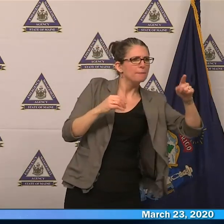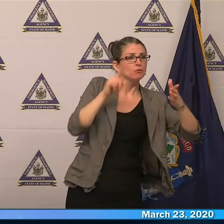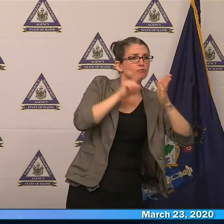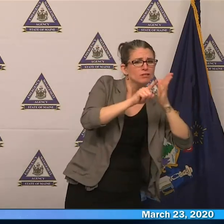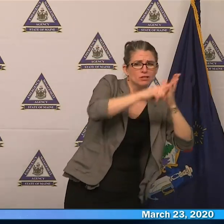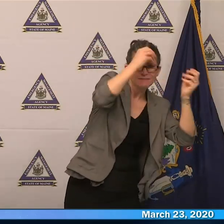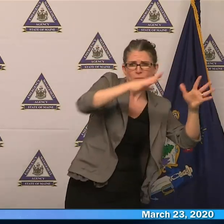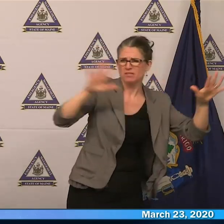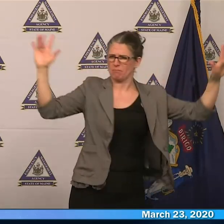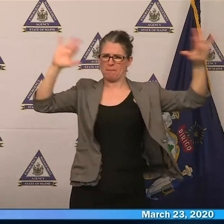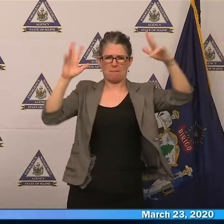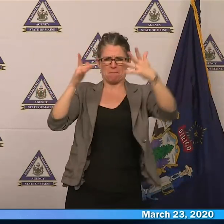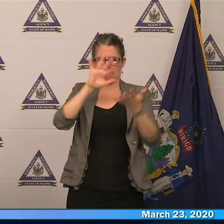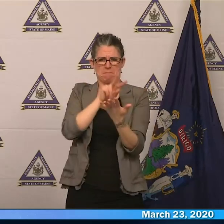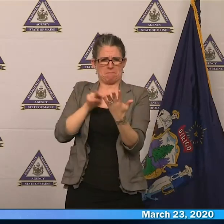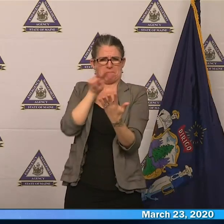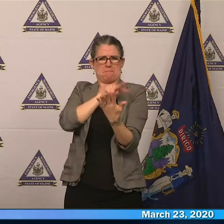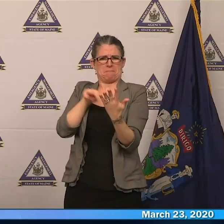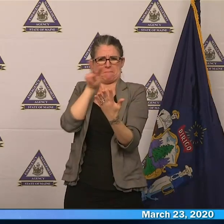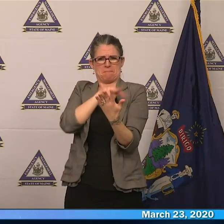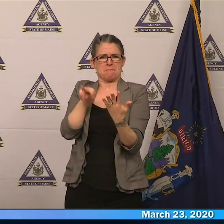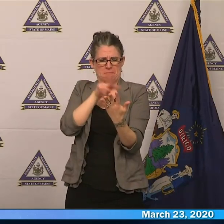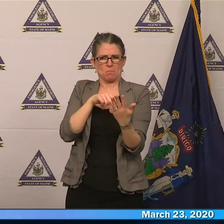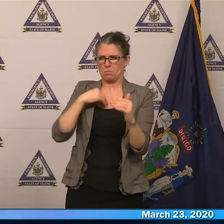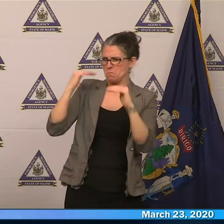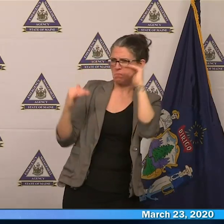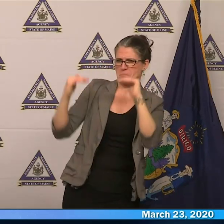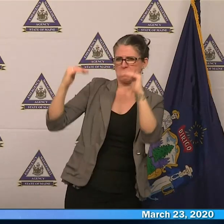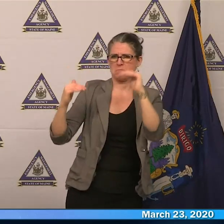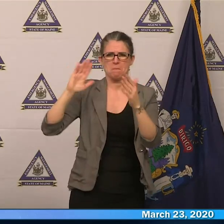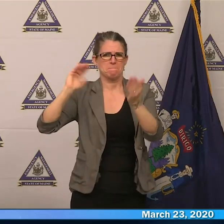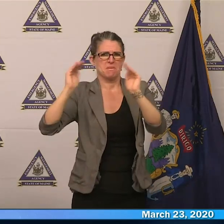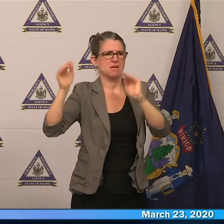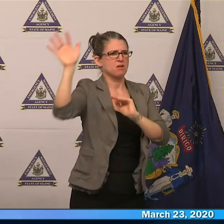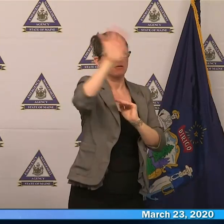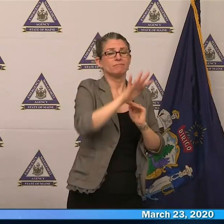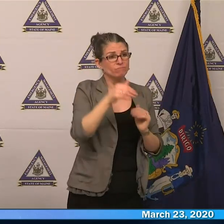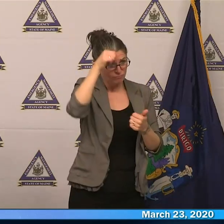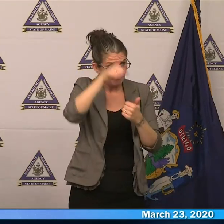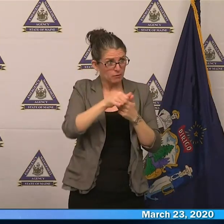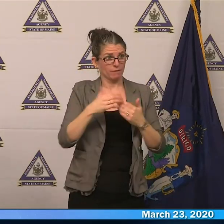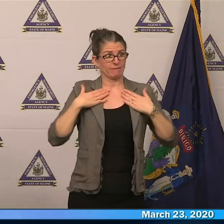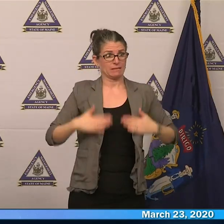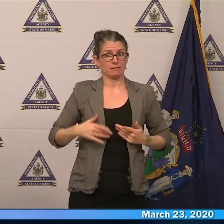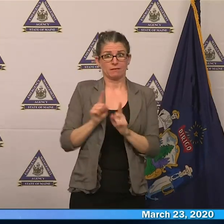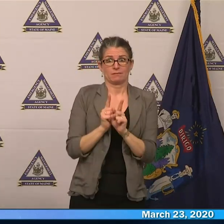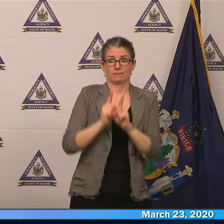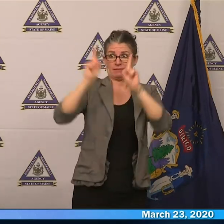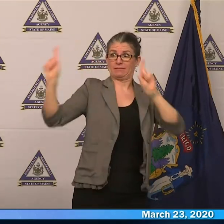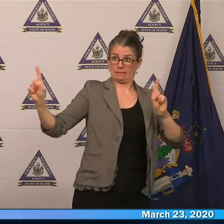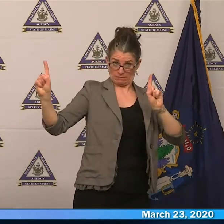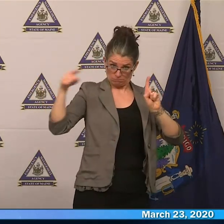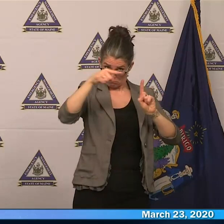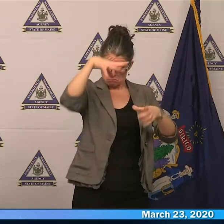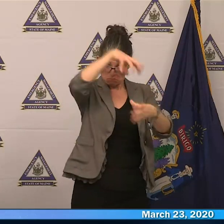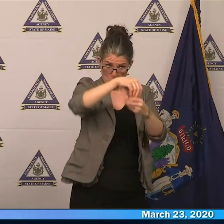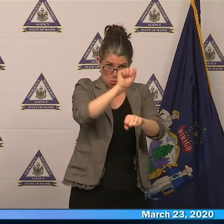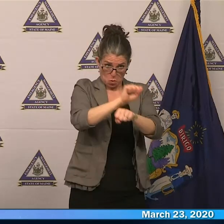are different from others. Again, we're really looking at physical distancing. And then with respect to Bath Iron Works in